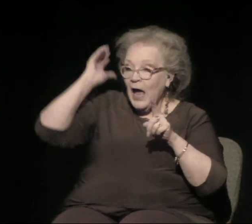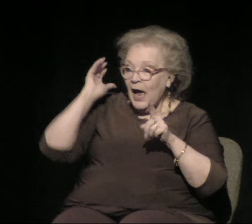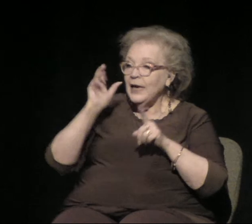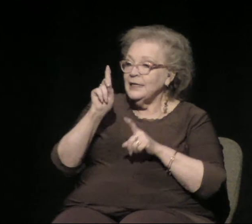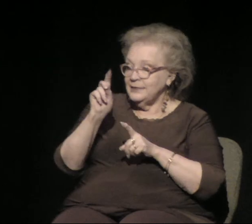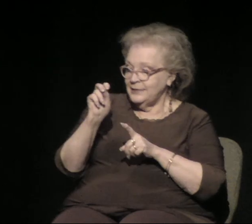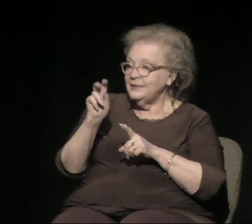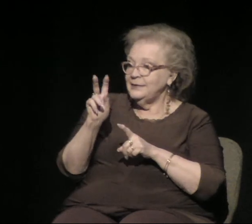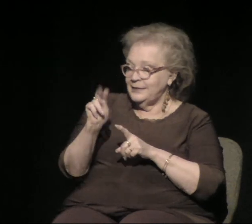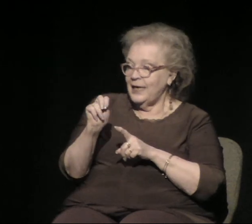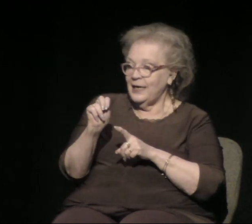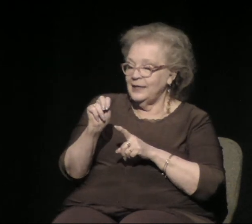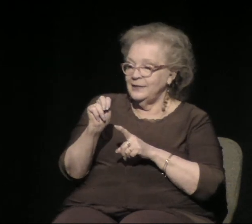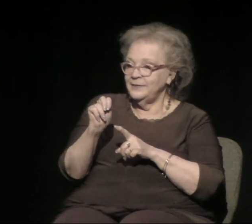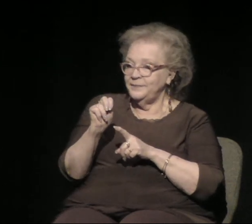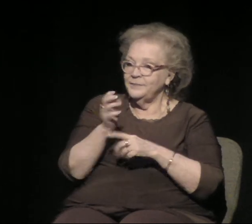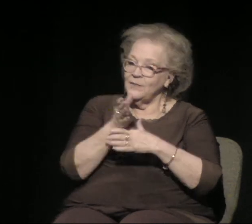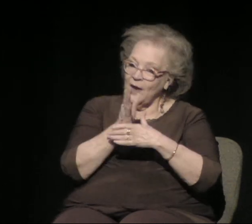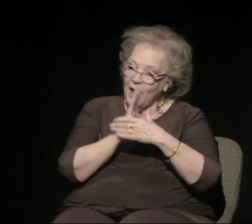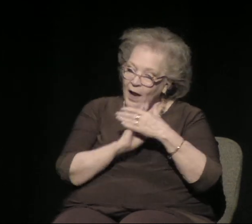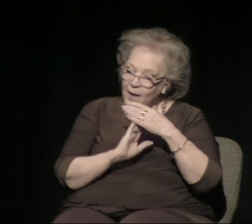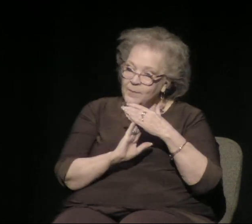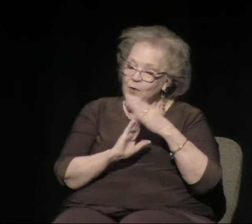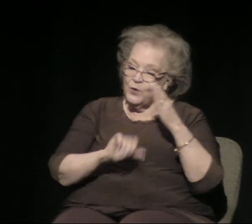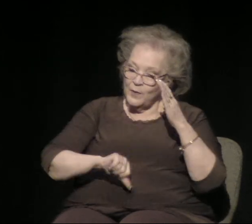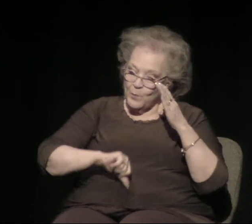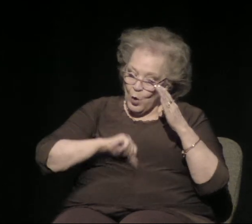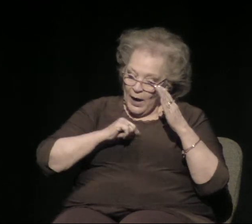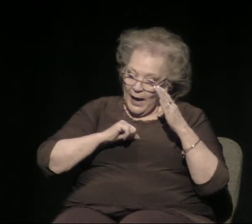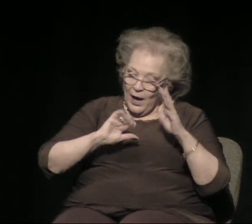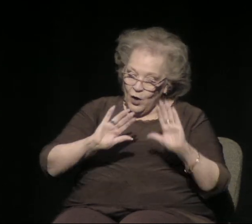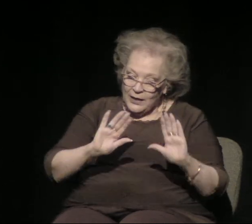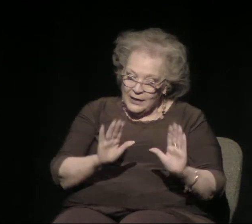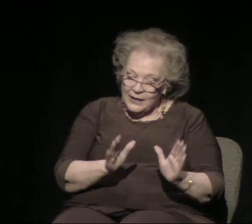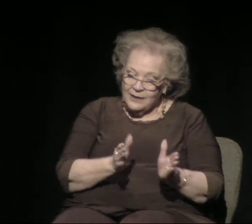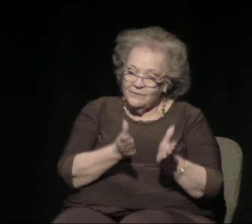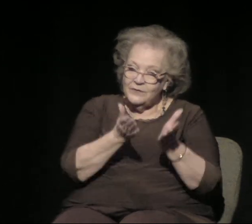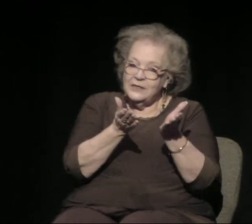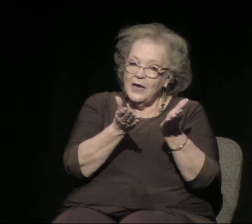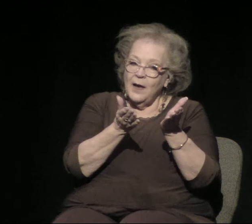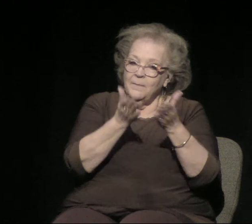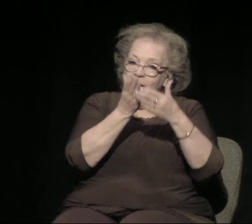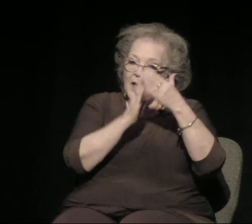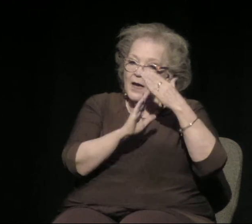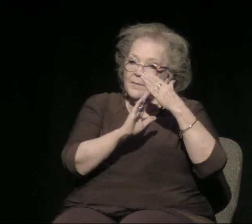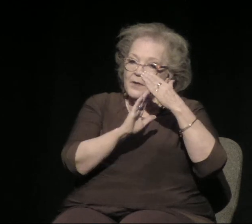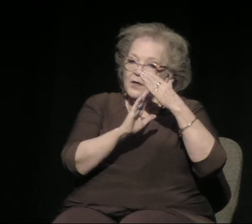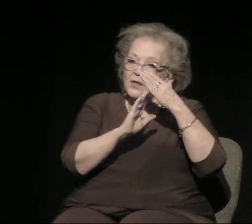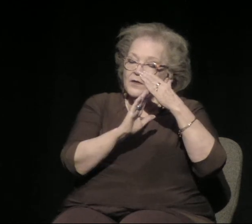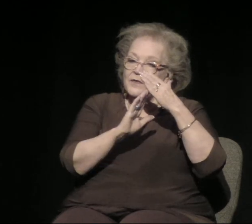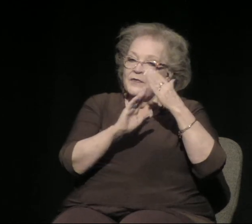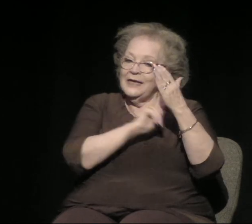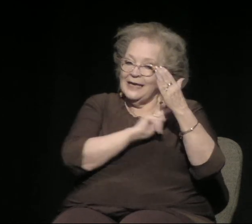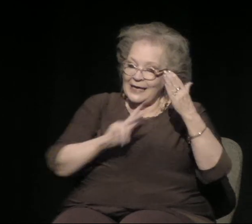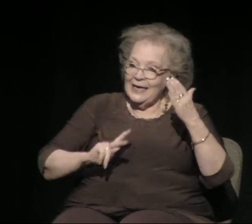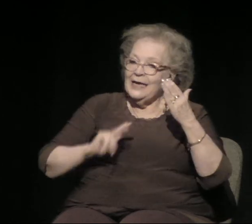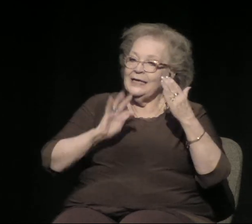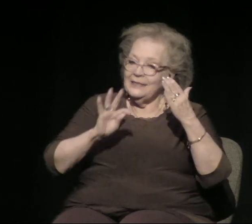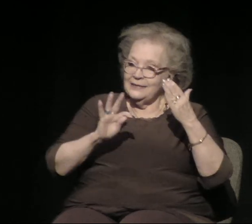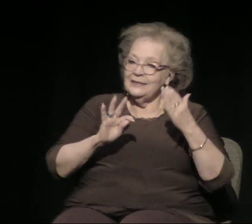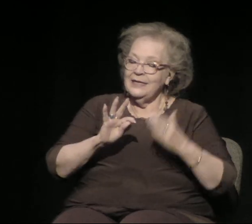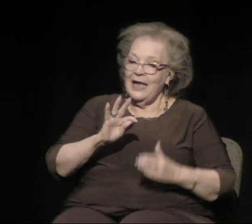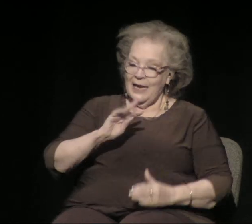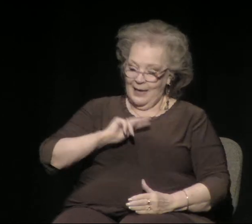ruled. Chapters 4 and 5, he humbled the proud and lifted up the humbled. When he humbled the mighty kings of Babylon,